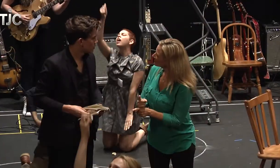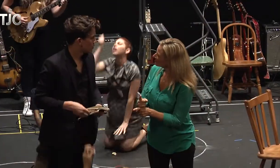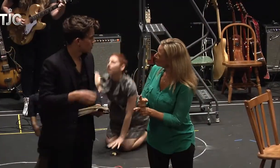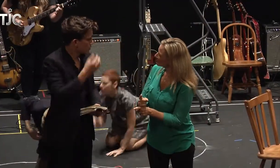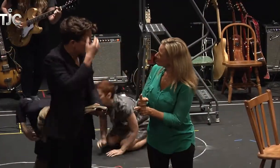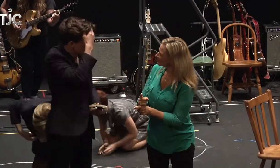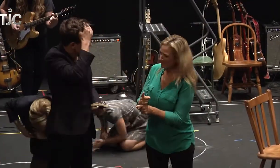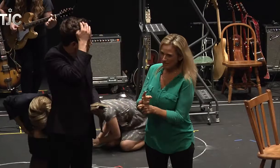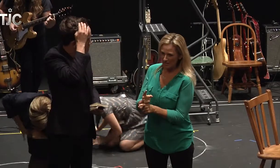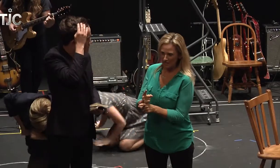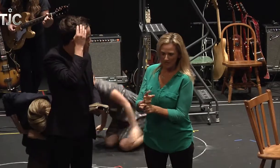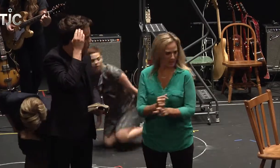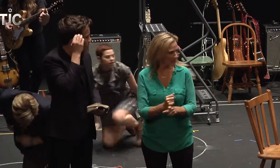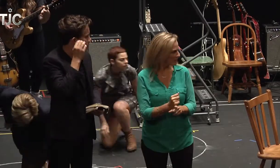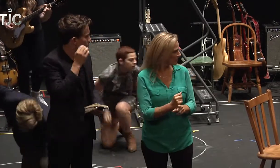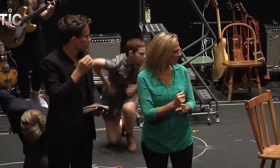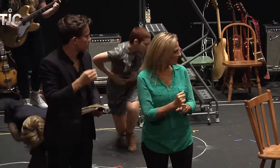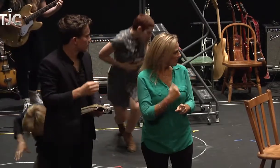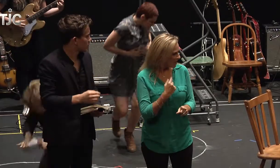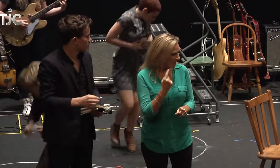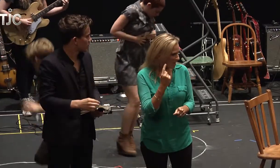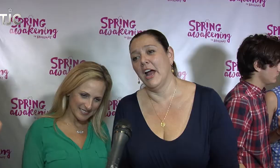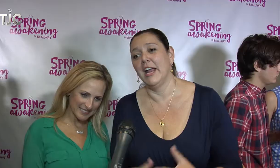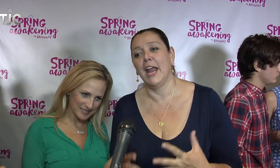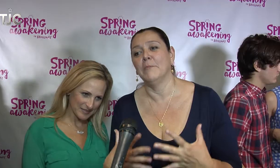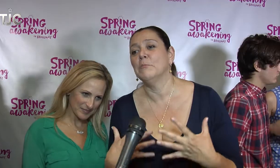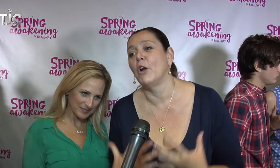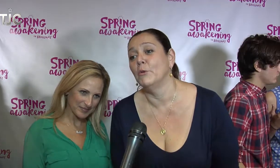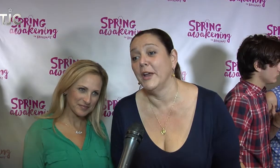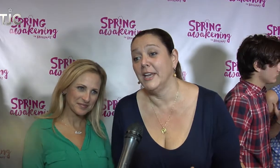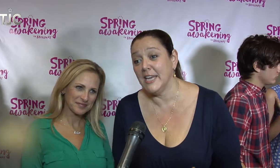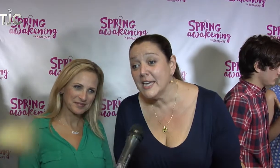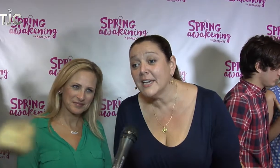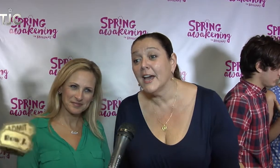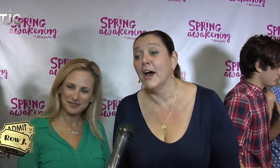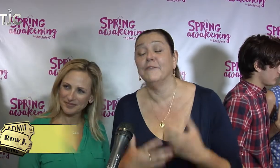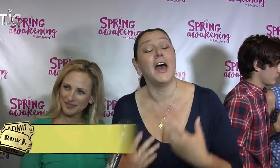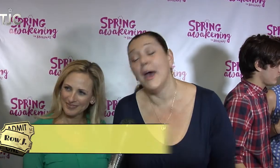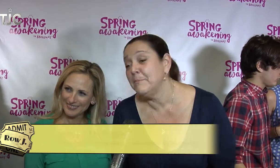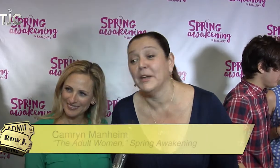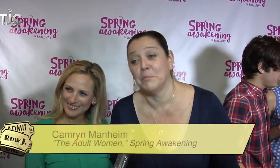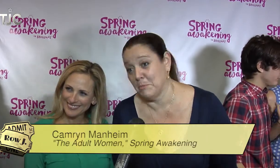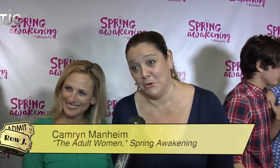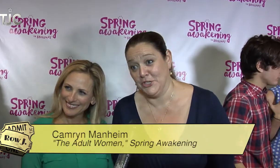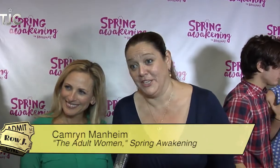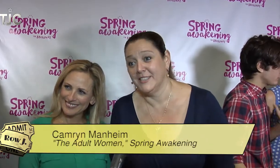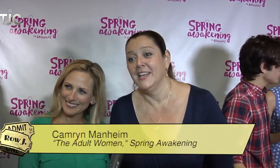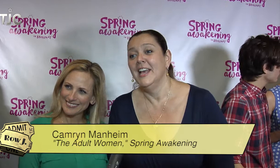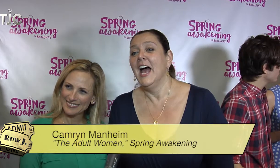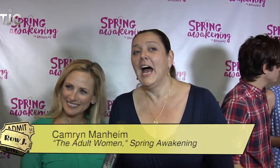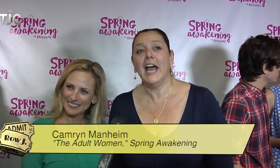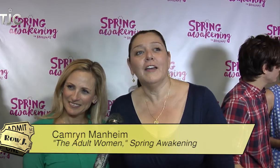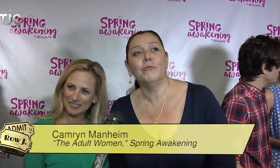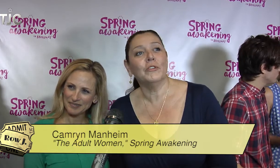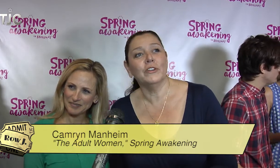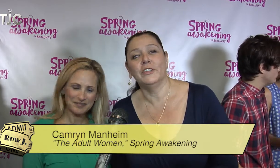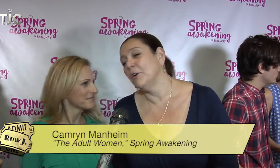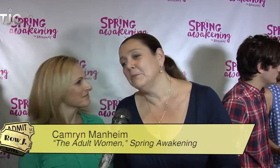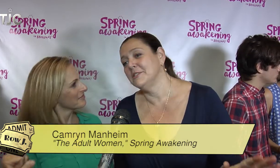who plays Melchior's mother, Fanny Gabor. I am a Broadway geek of epic proportions. I have worked in almost